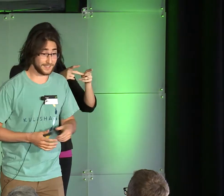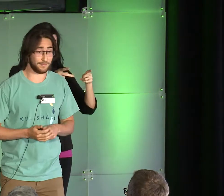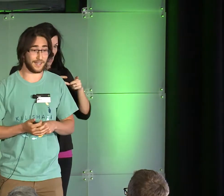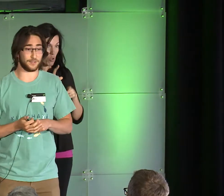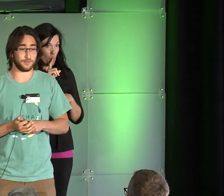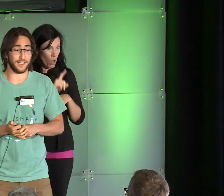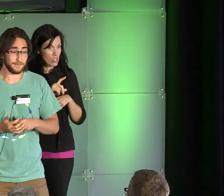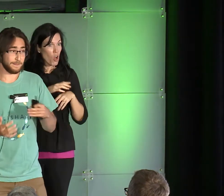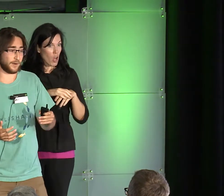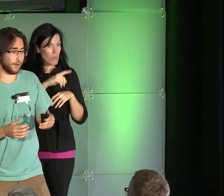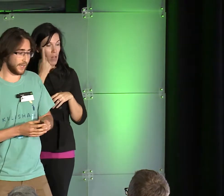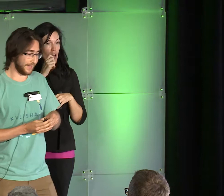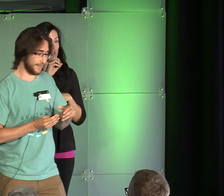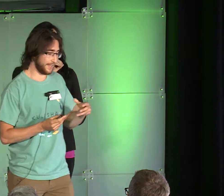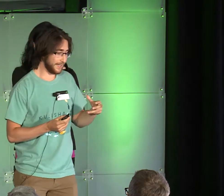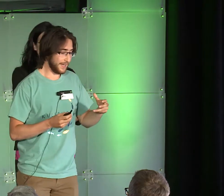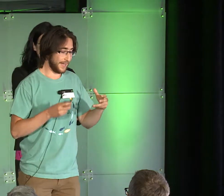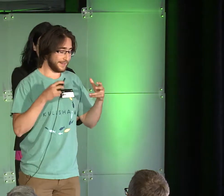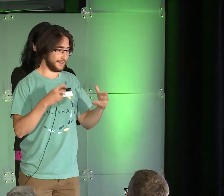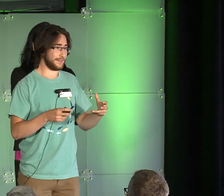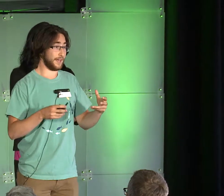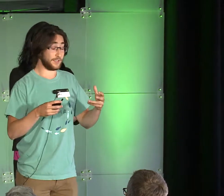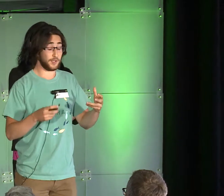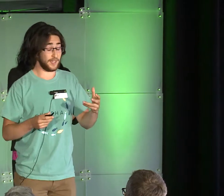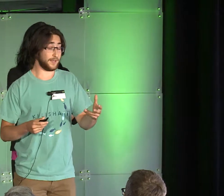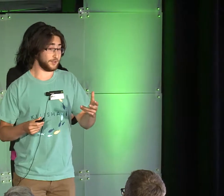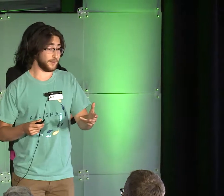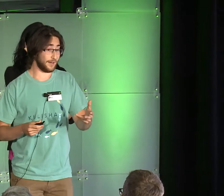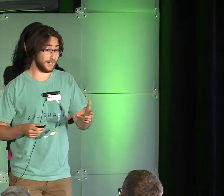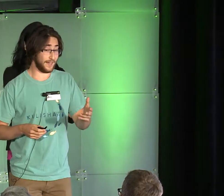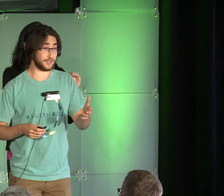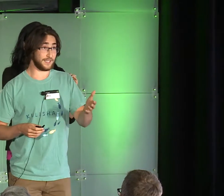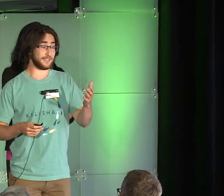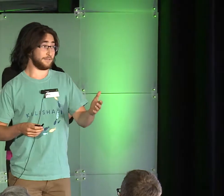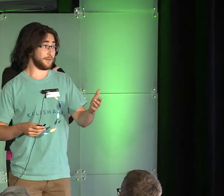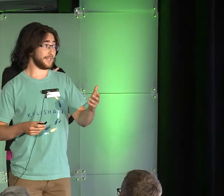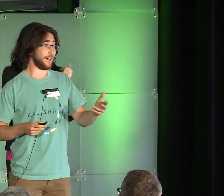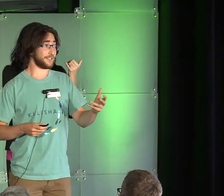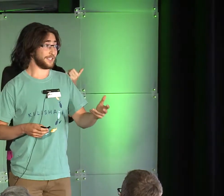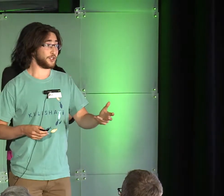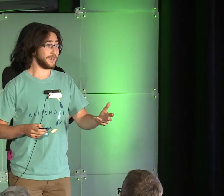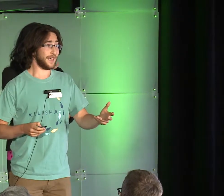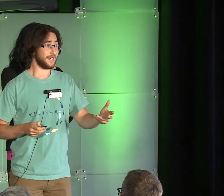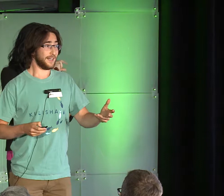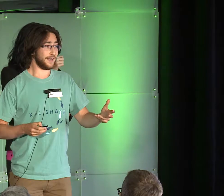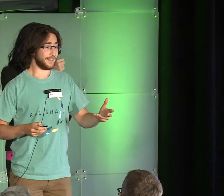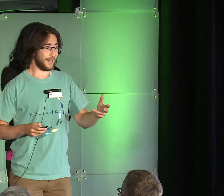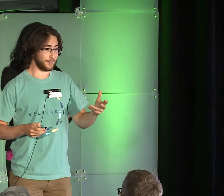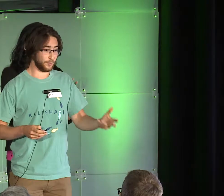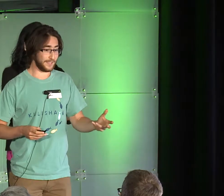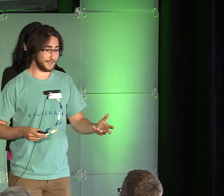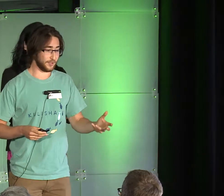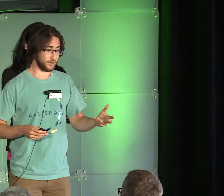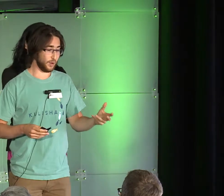was on-site black soldier fly. Okay, well, I think that I don't know anybody who's doing that right now. So that's, if somebody else is doing that, then